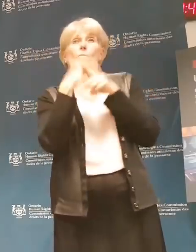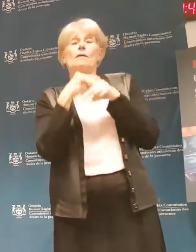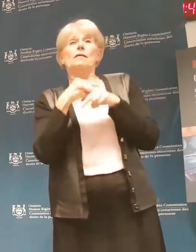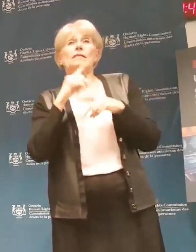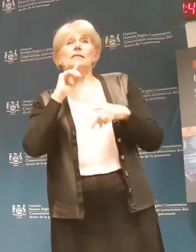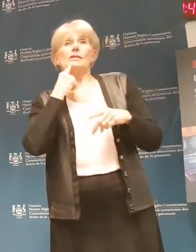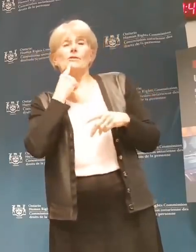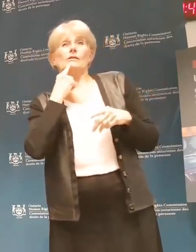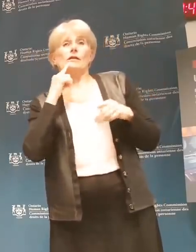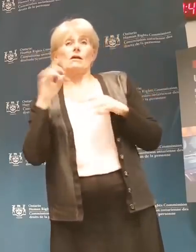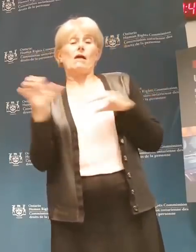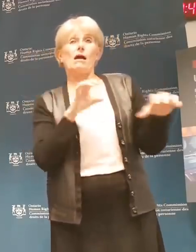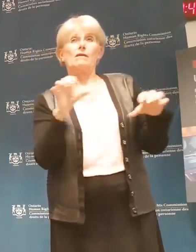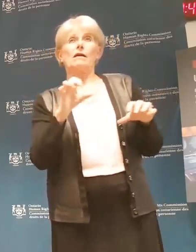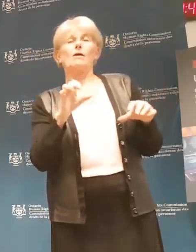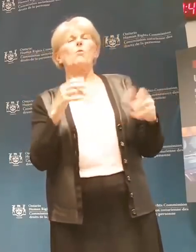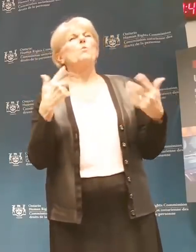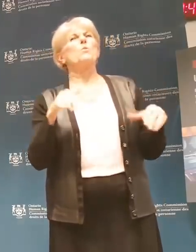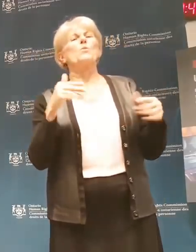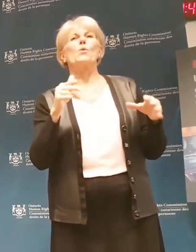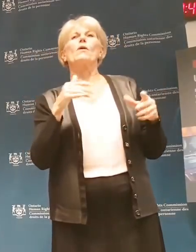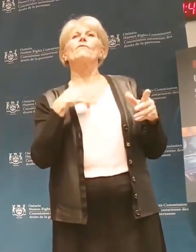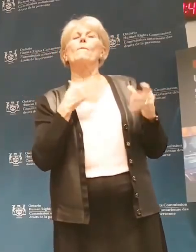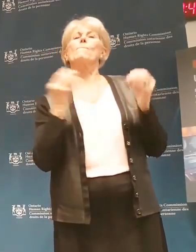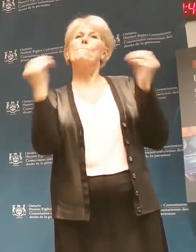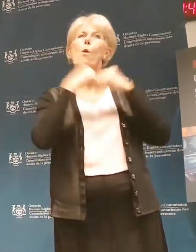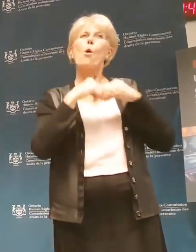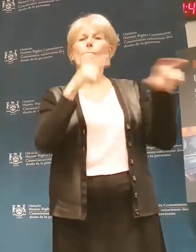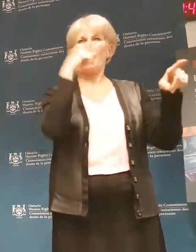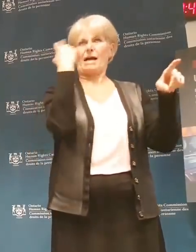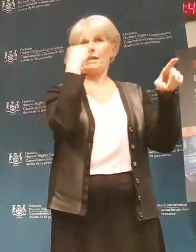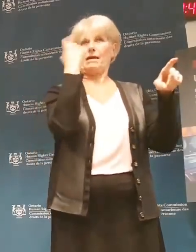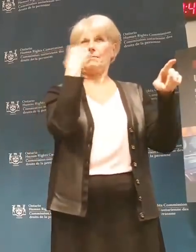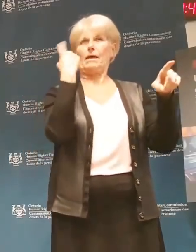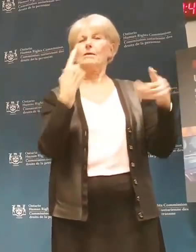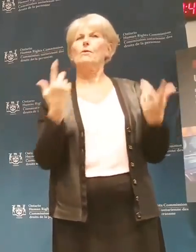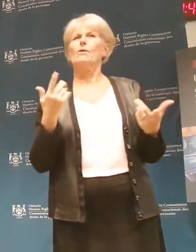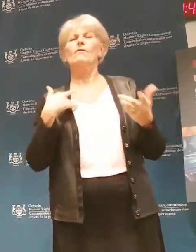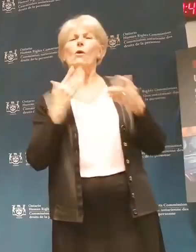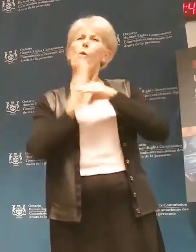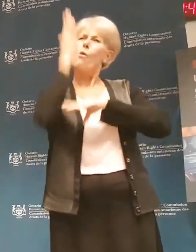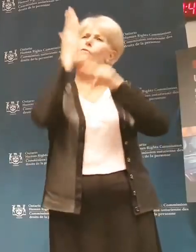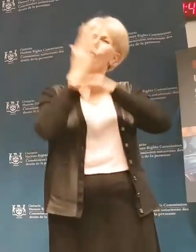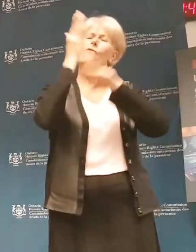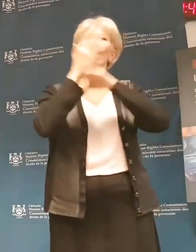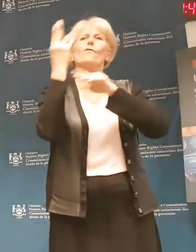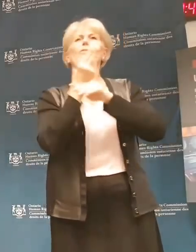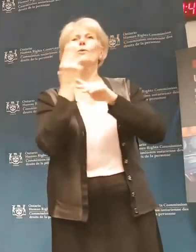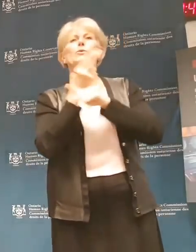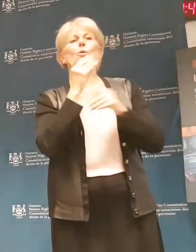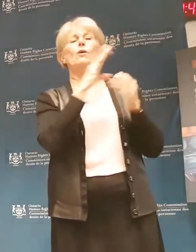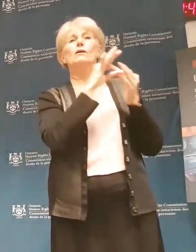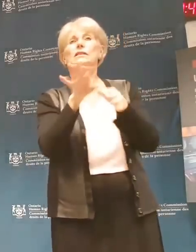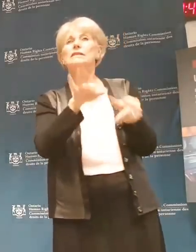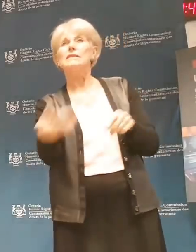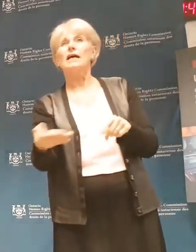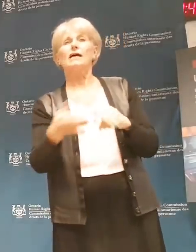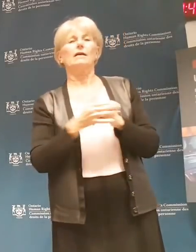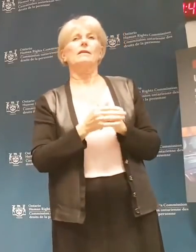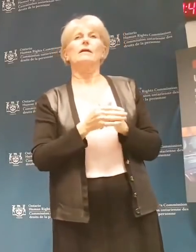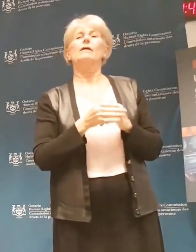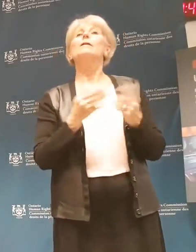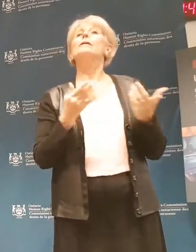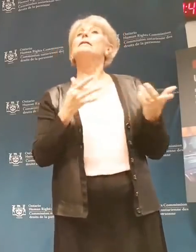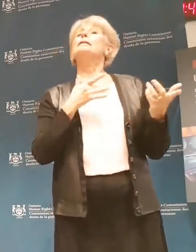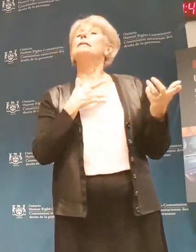conduct and lethal outcome, the greater the overrepresentation. So when we're talking about excessive use of force or lethal ends, they're most